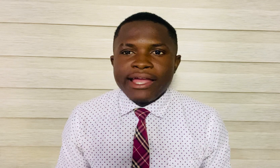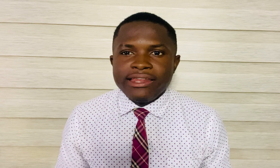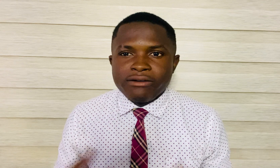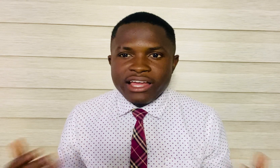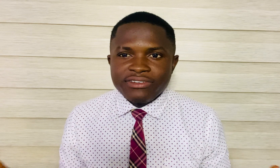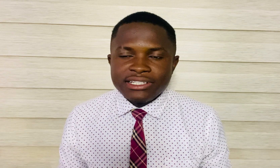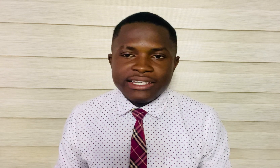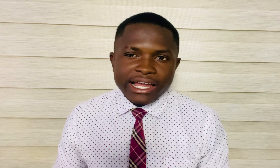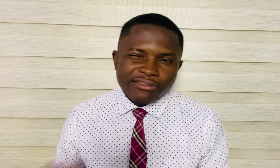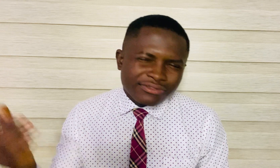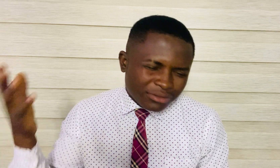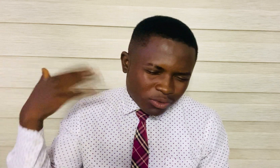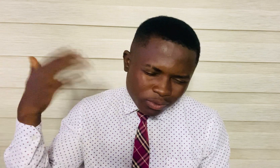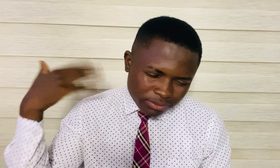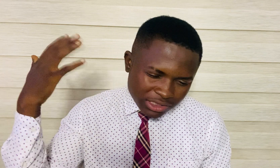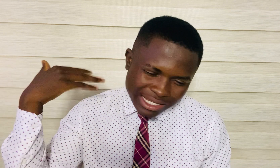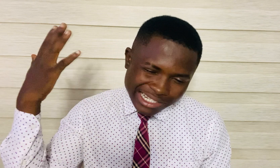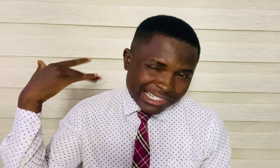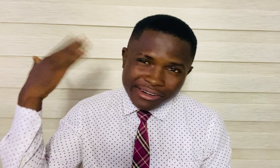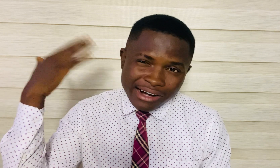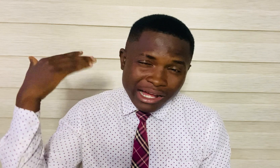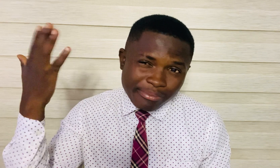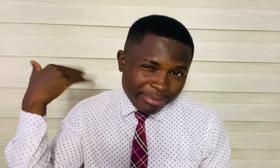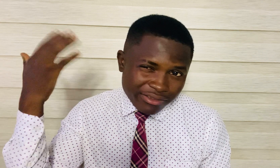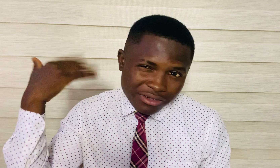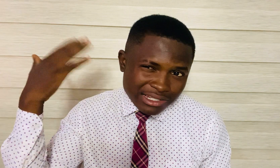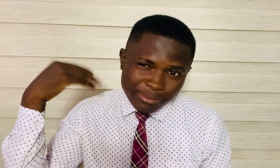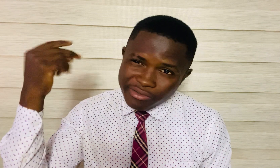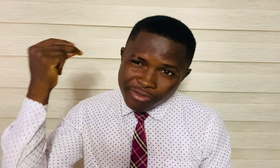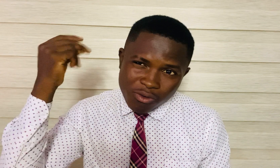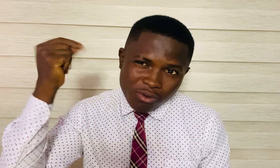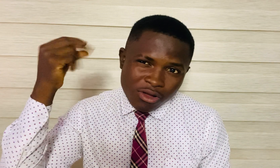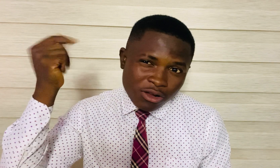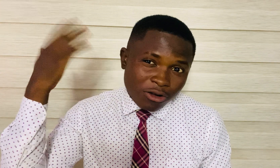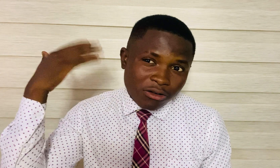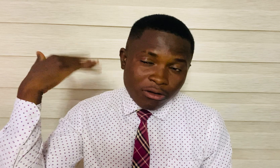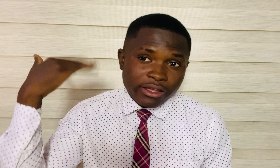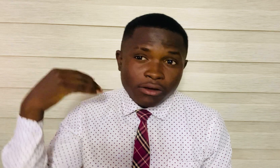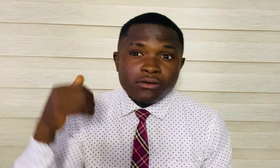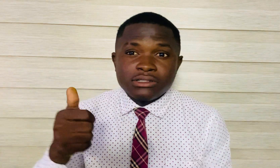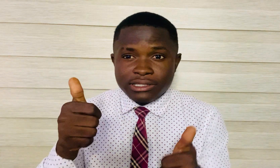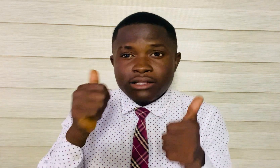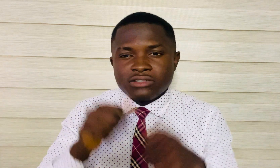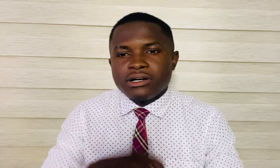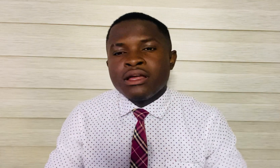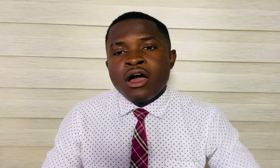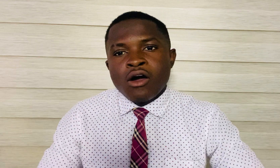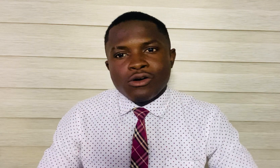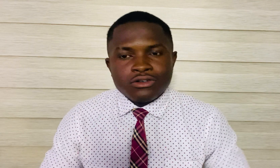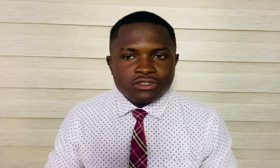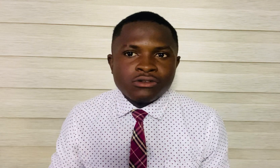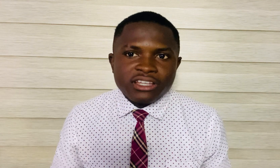our everyday life, oh, I checked previously before, long ago. That one also